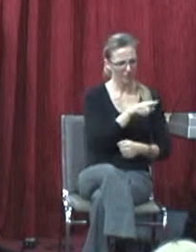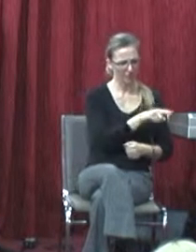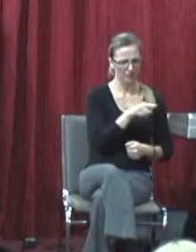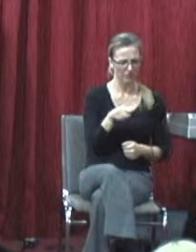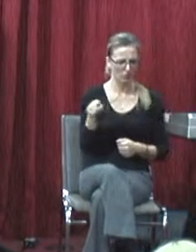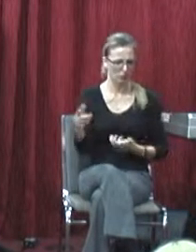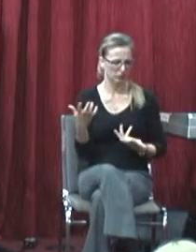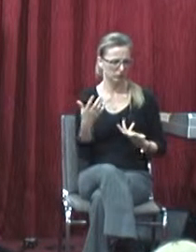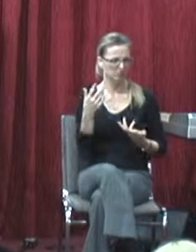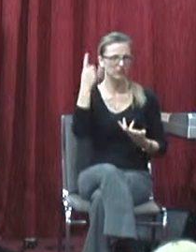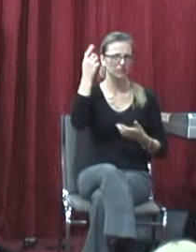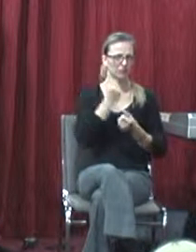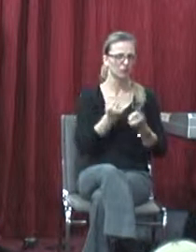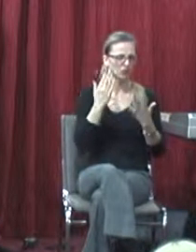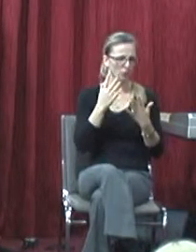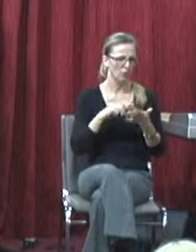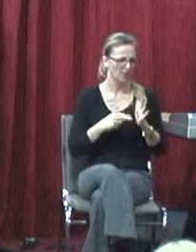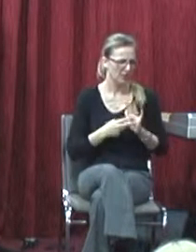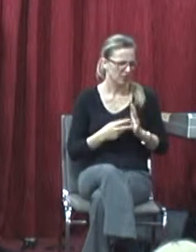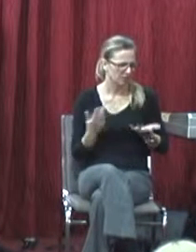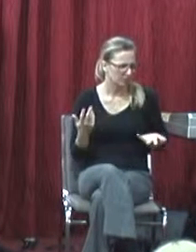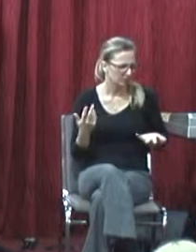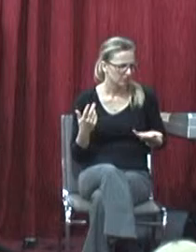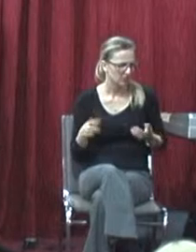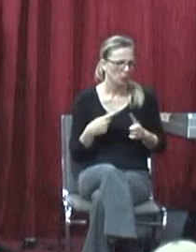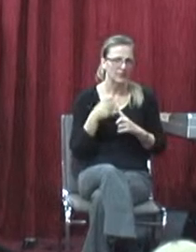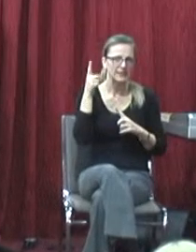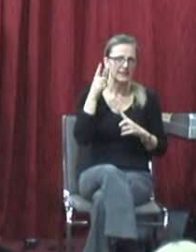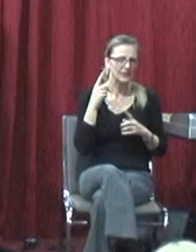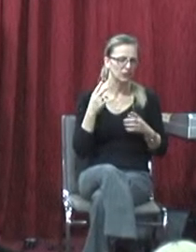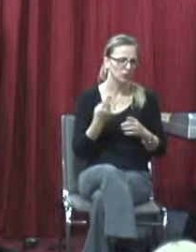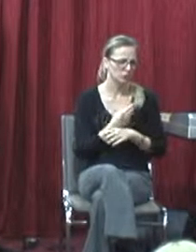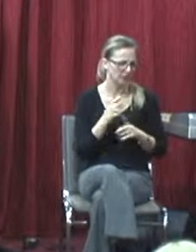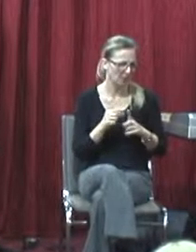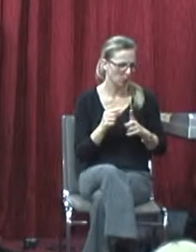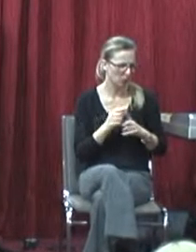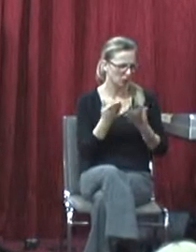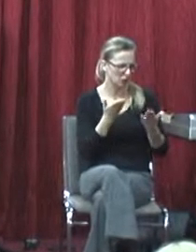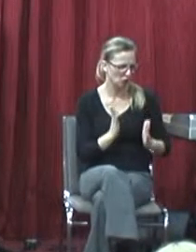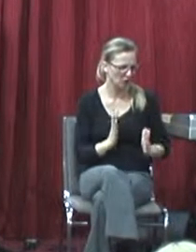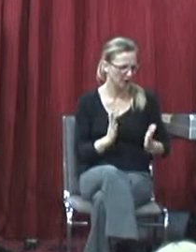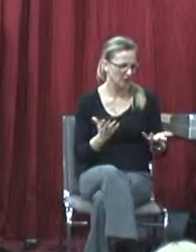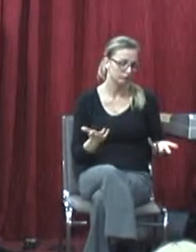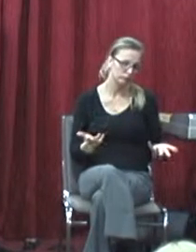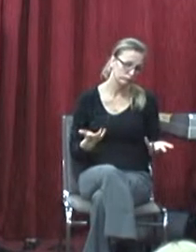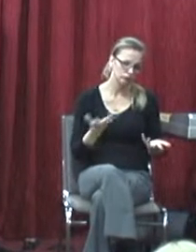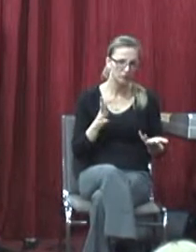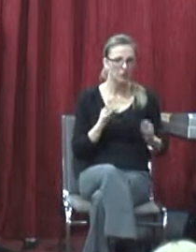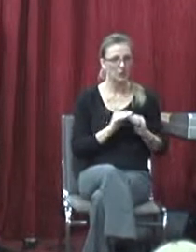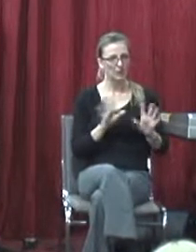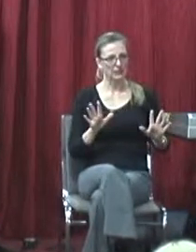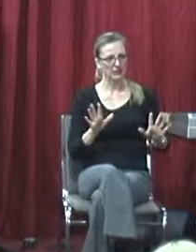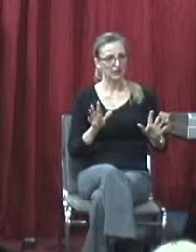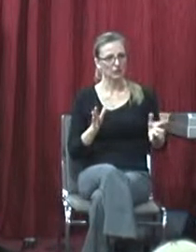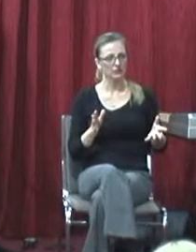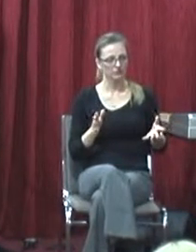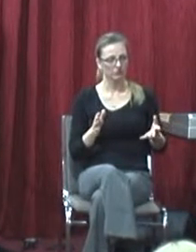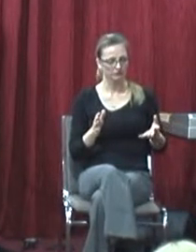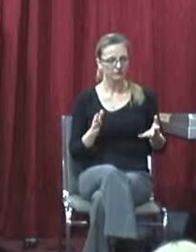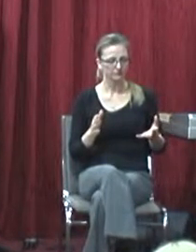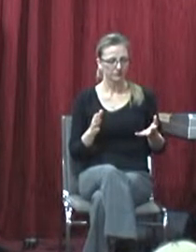mean? What was the context when he used the word servant? Well, it's pretty clear to me in the culture of the